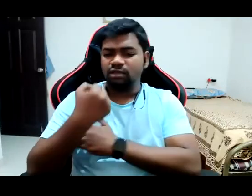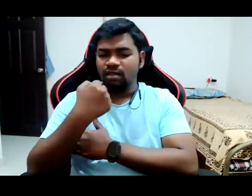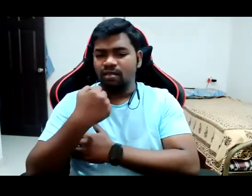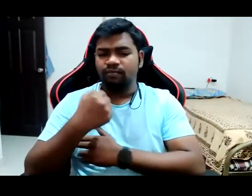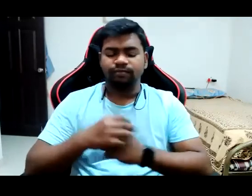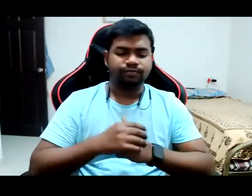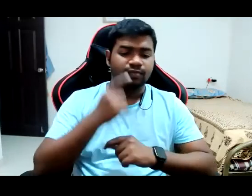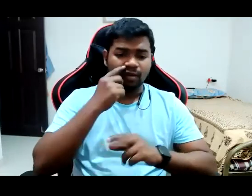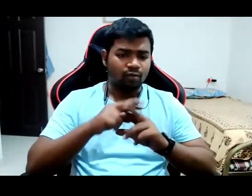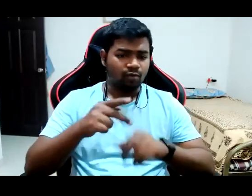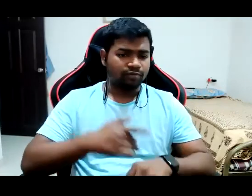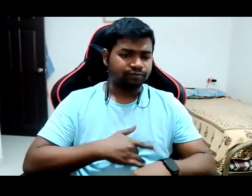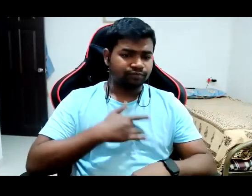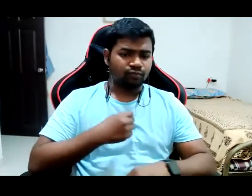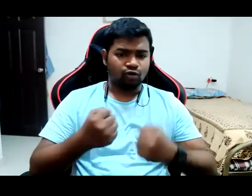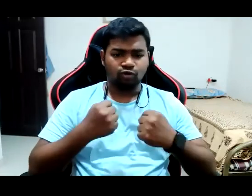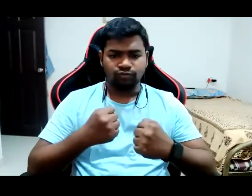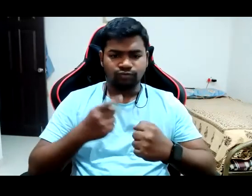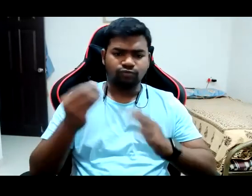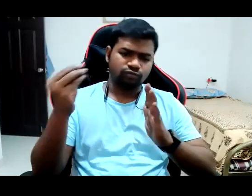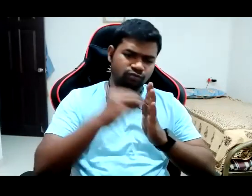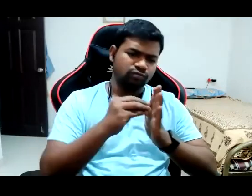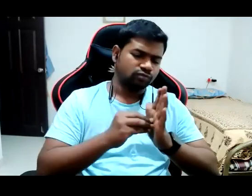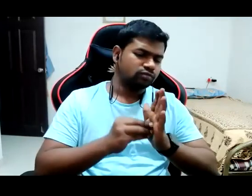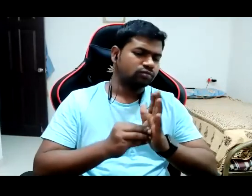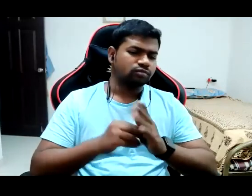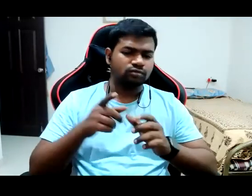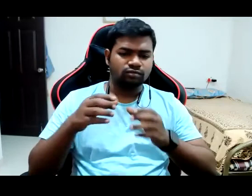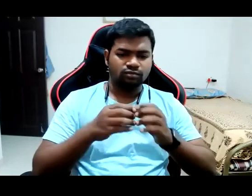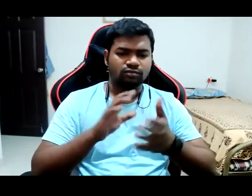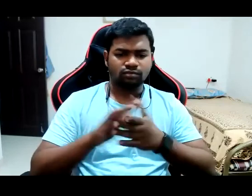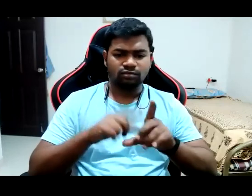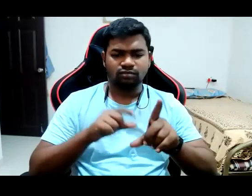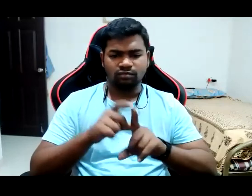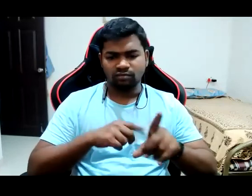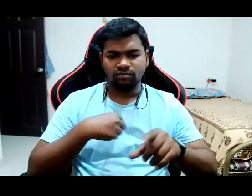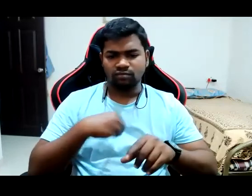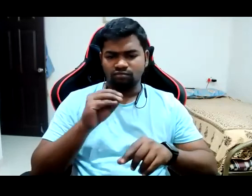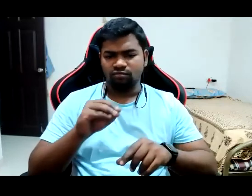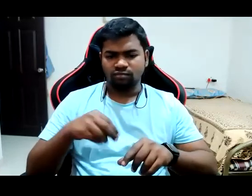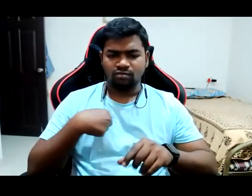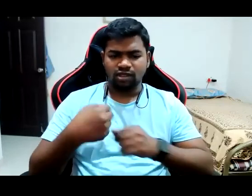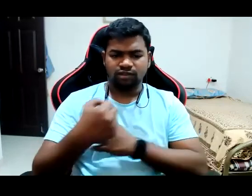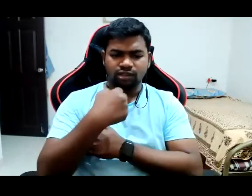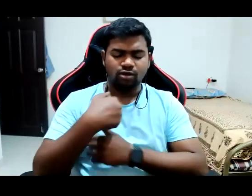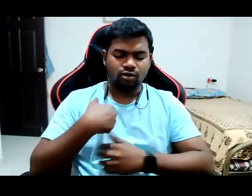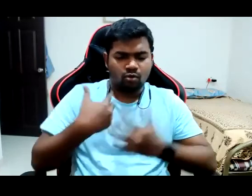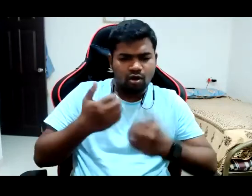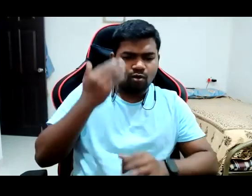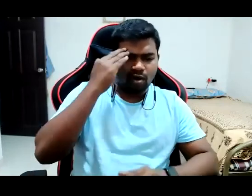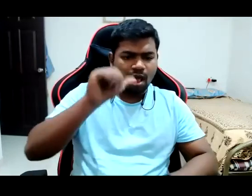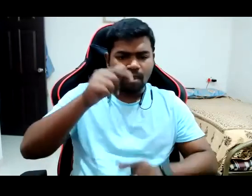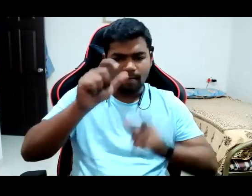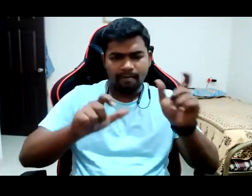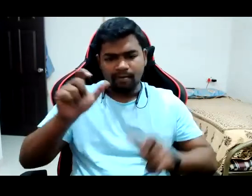you feel strongly about it, you can just write on that channel the guy, hey, this is I am and this is what my strength is. I would love to know other